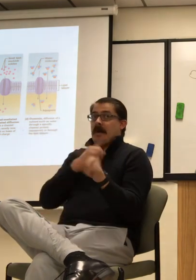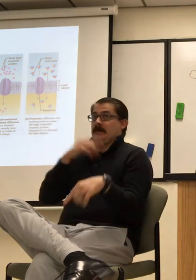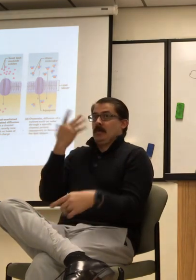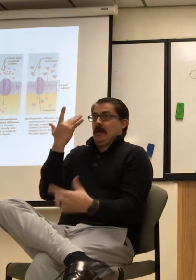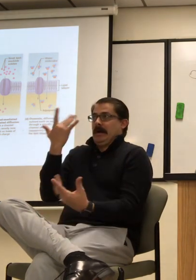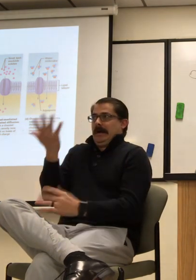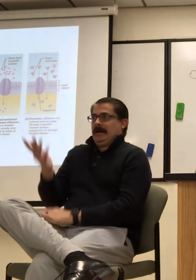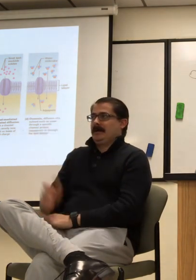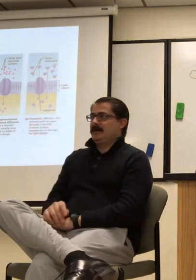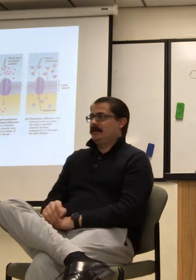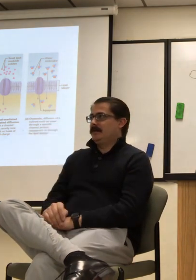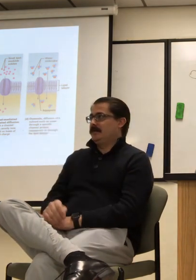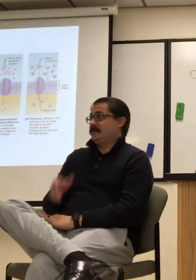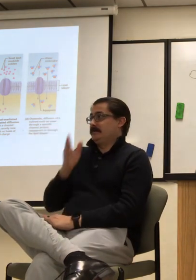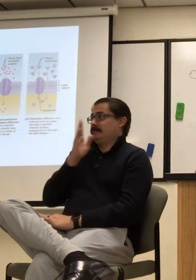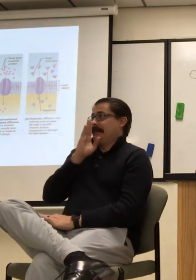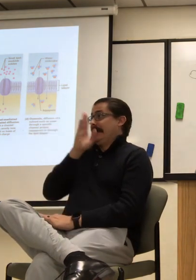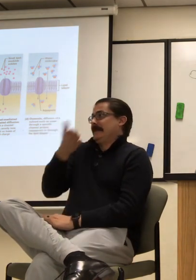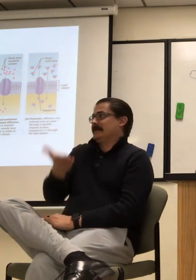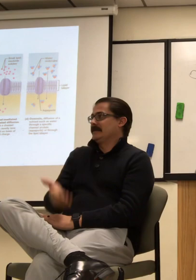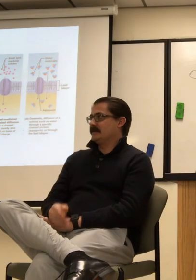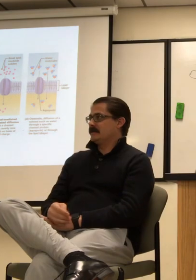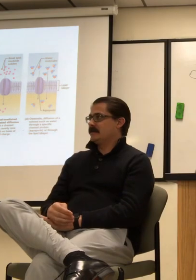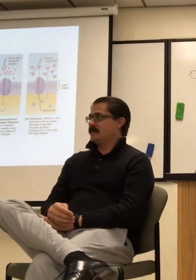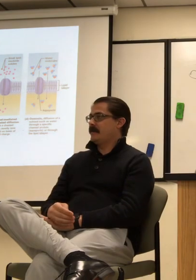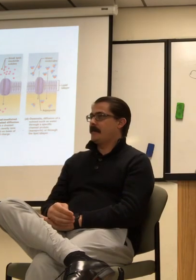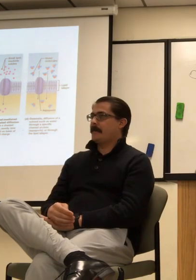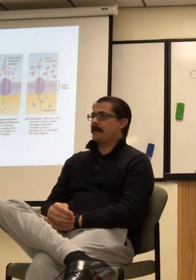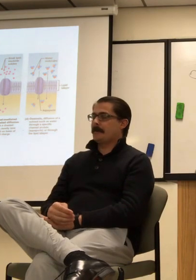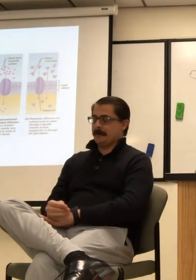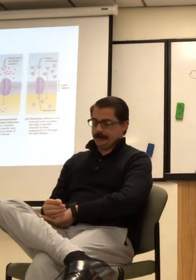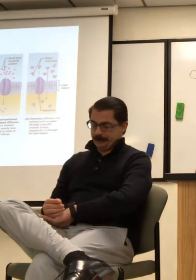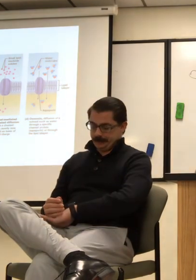why. It just is.